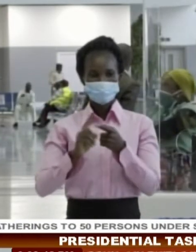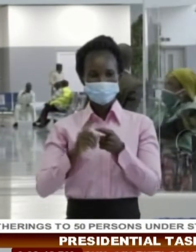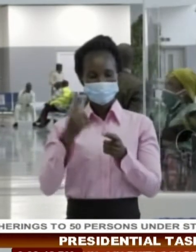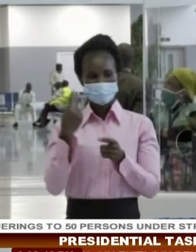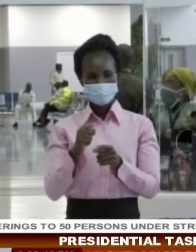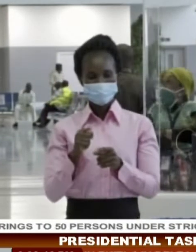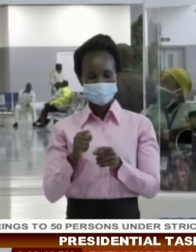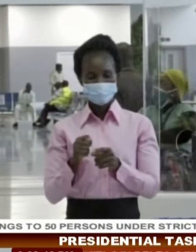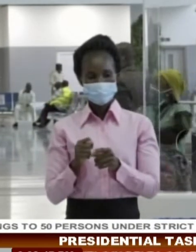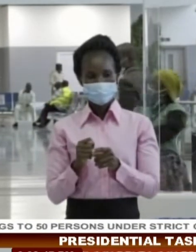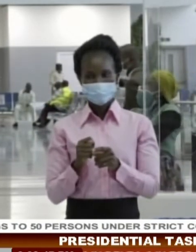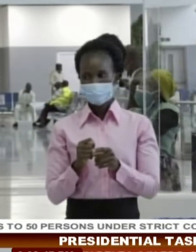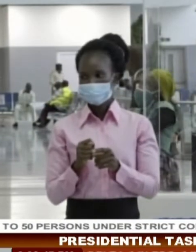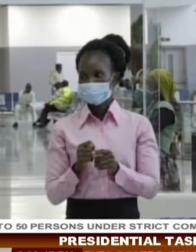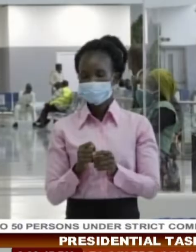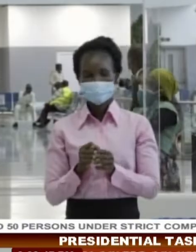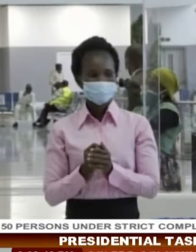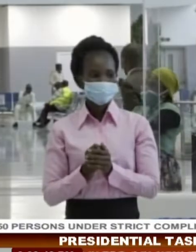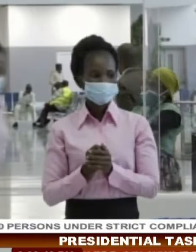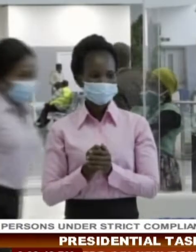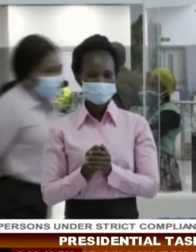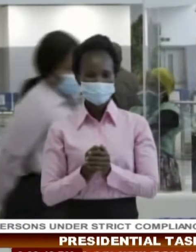Aviation.